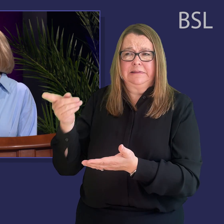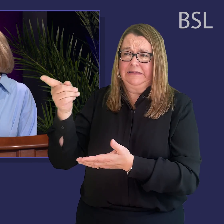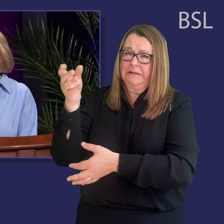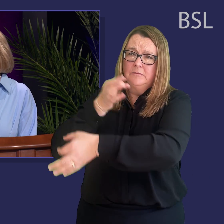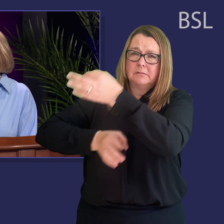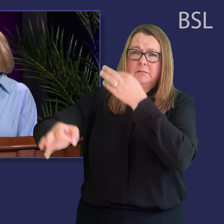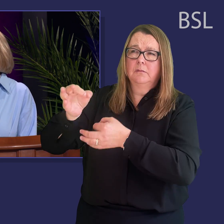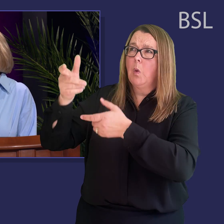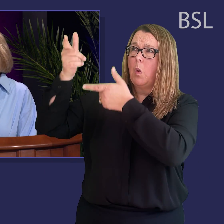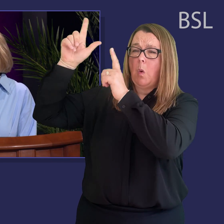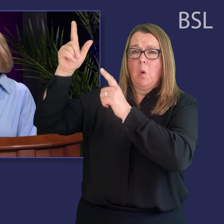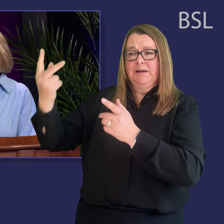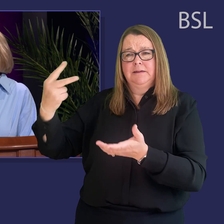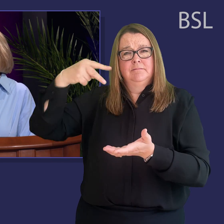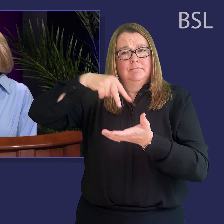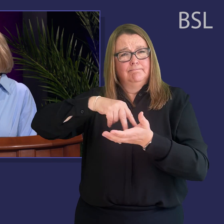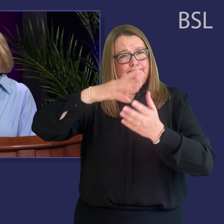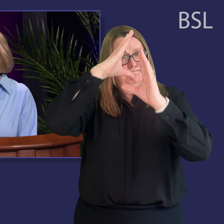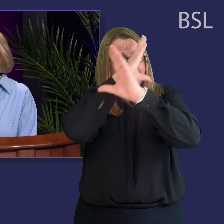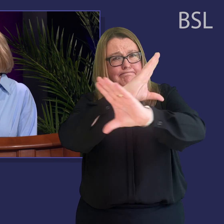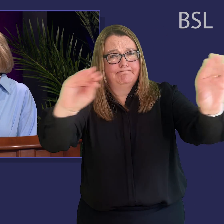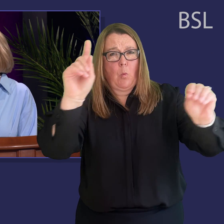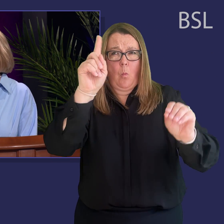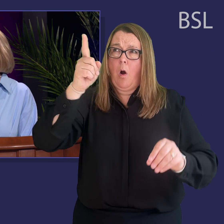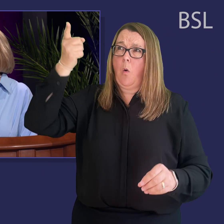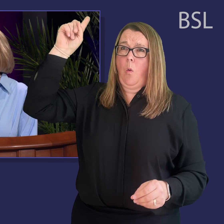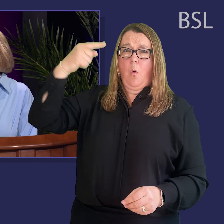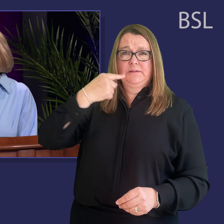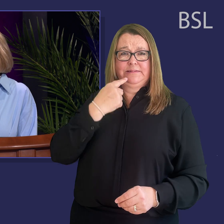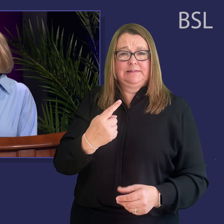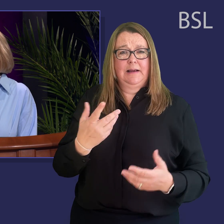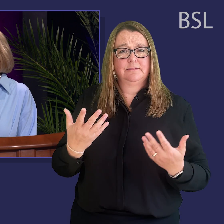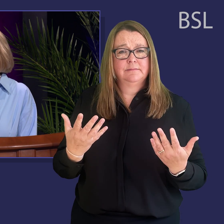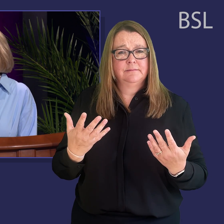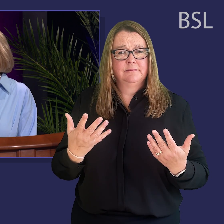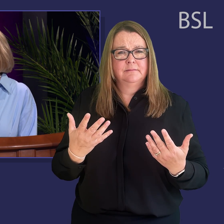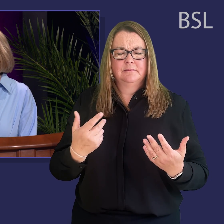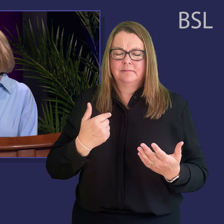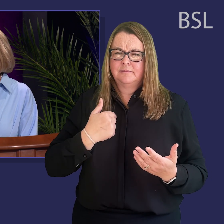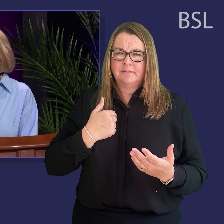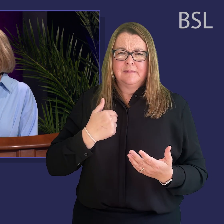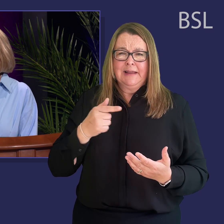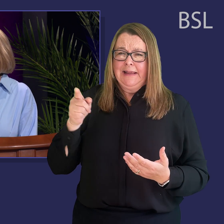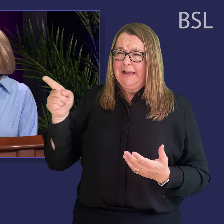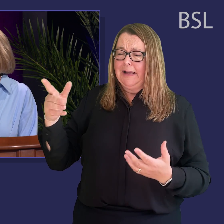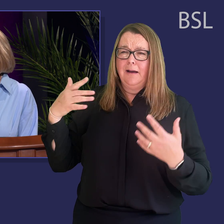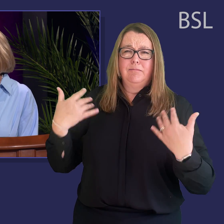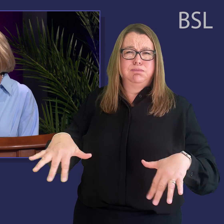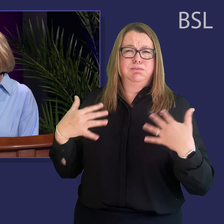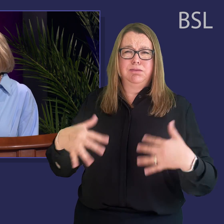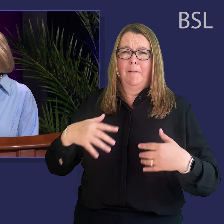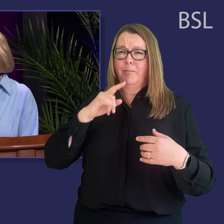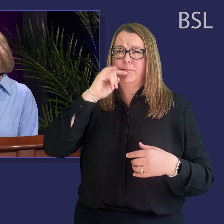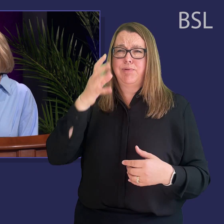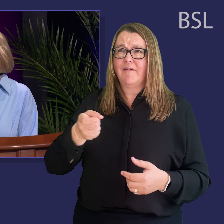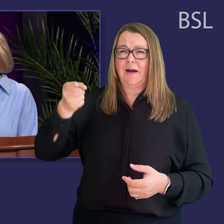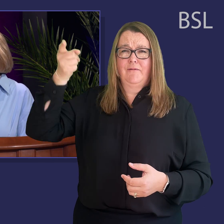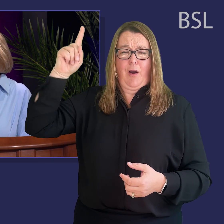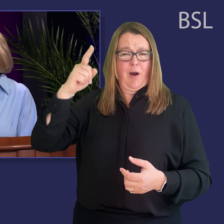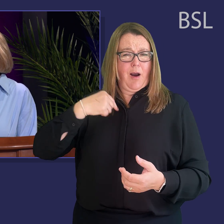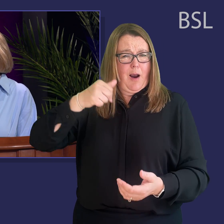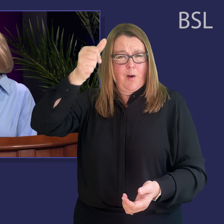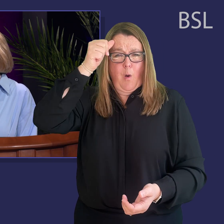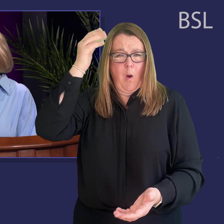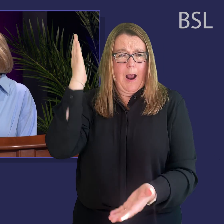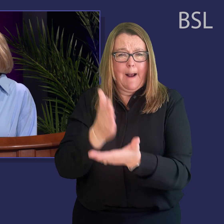a mighty prophet of God. I am sure of it. President Nelson's prophetic